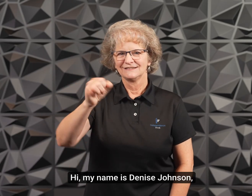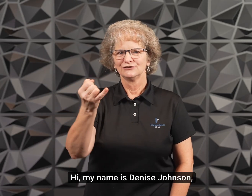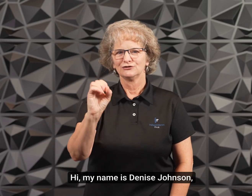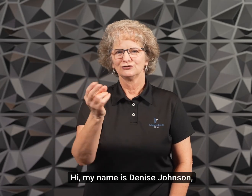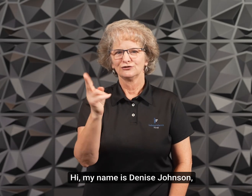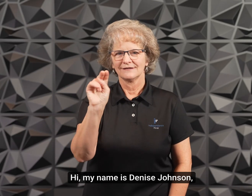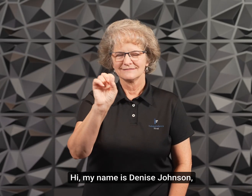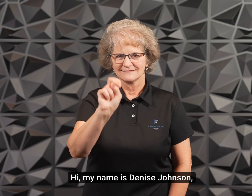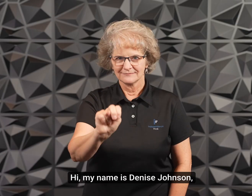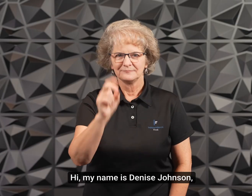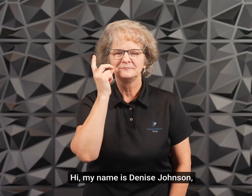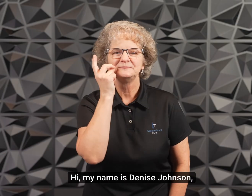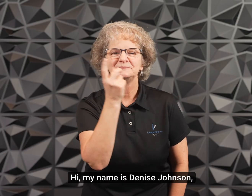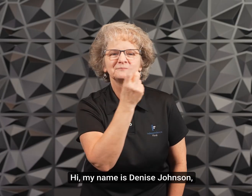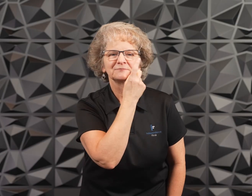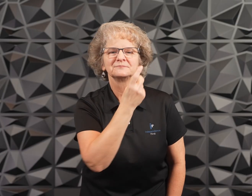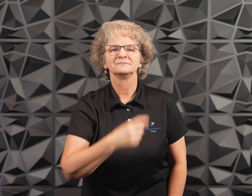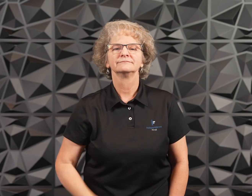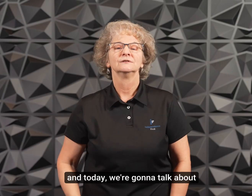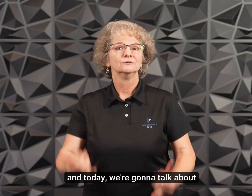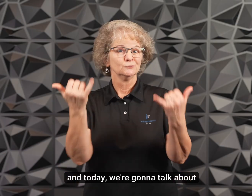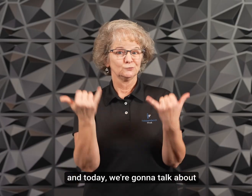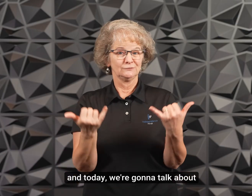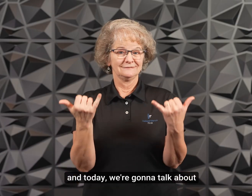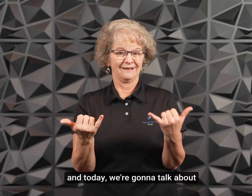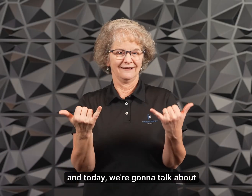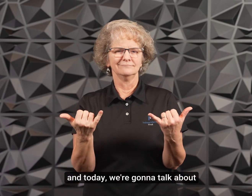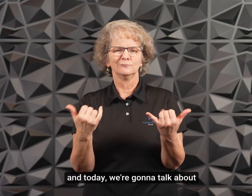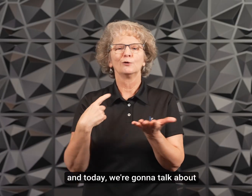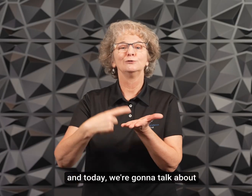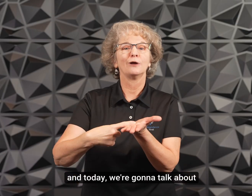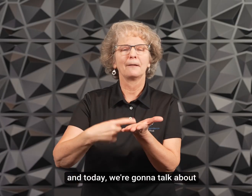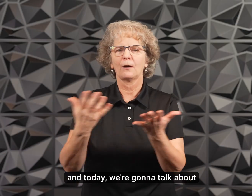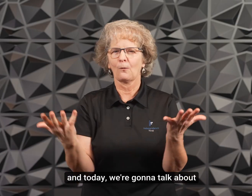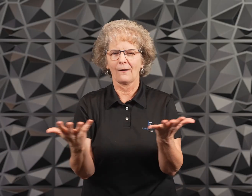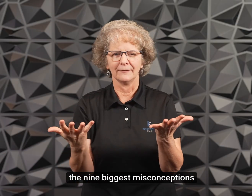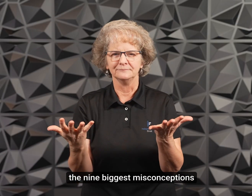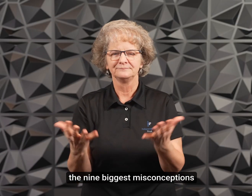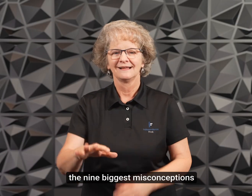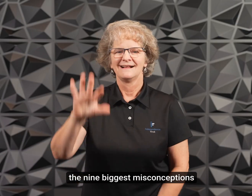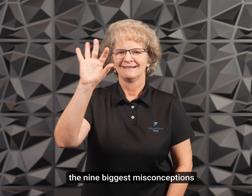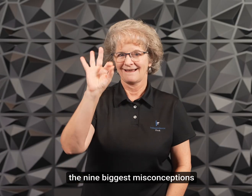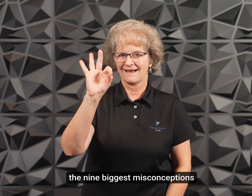Hi, my name is Denise Johnson, and today we're going to talk about the 9